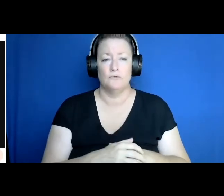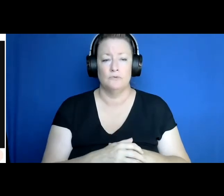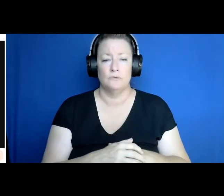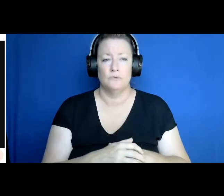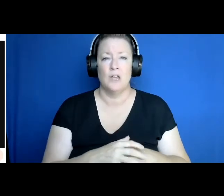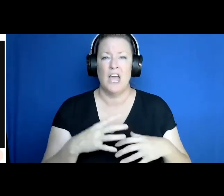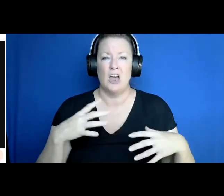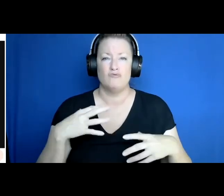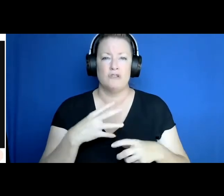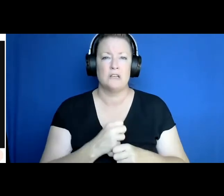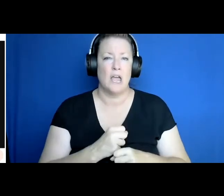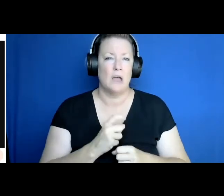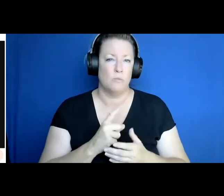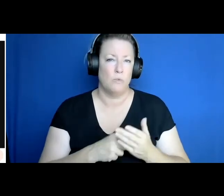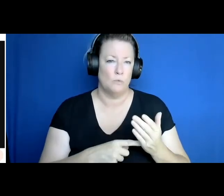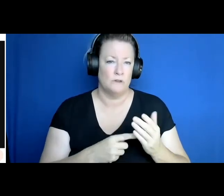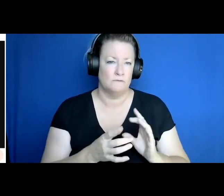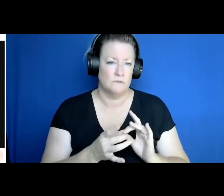reviewed.